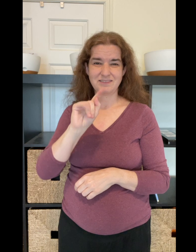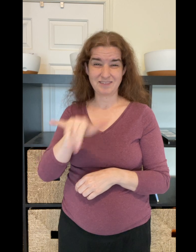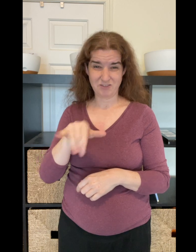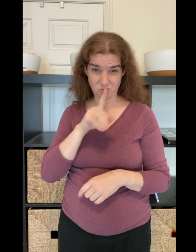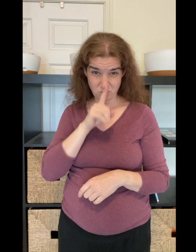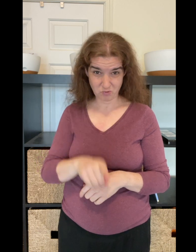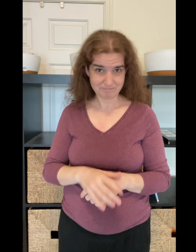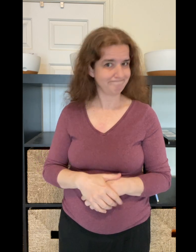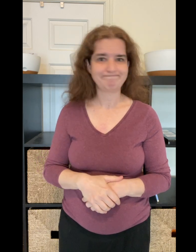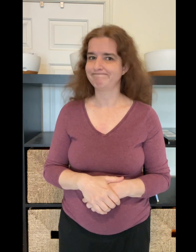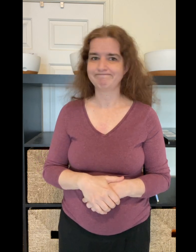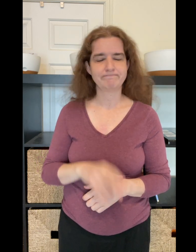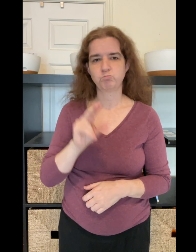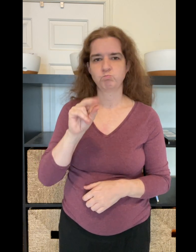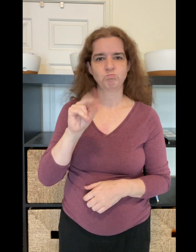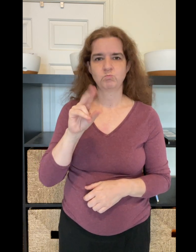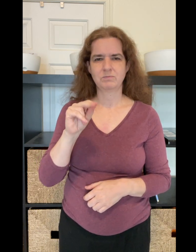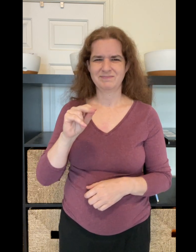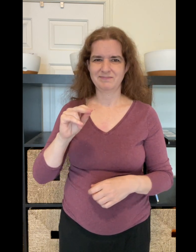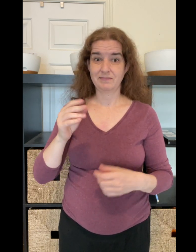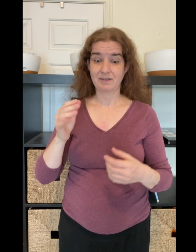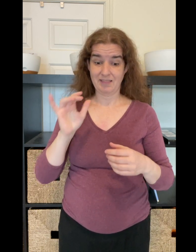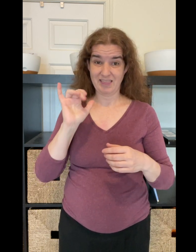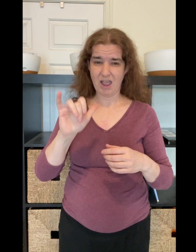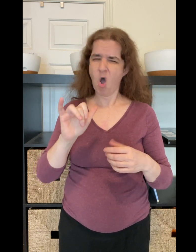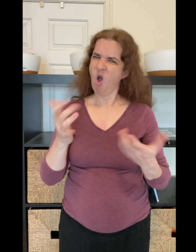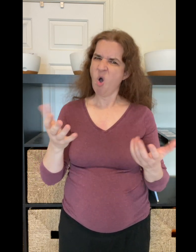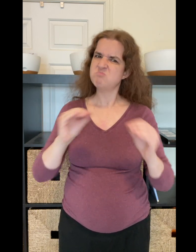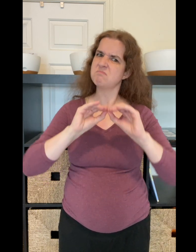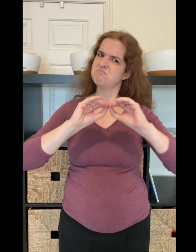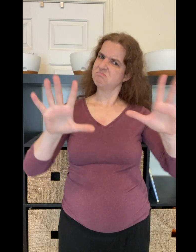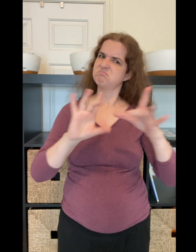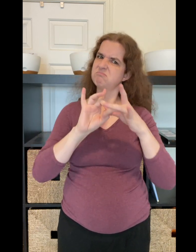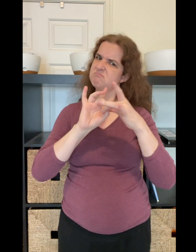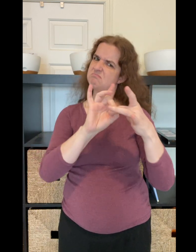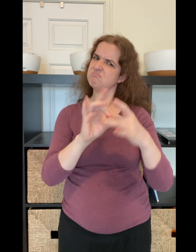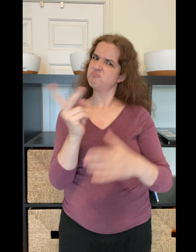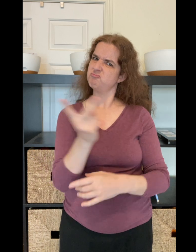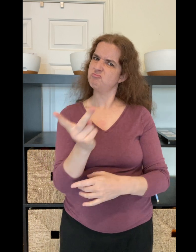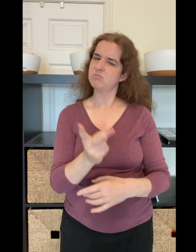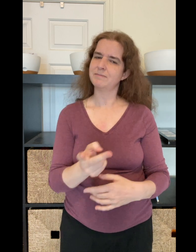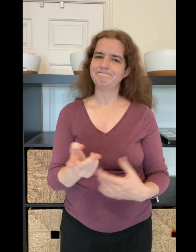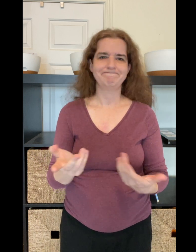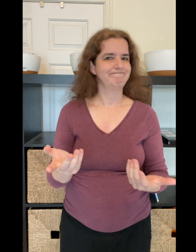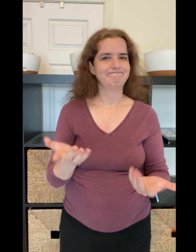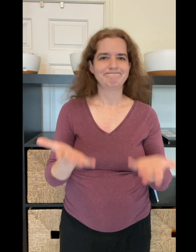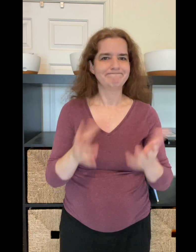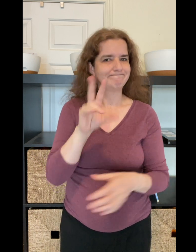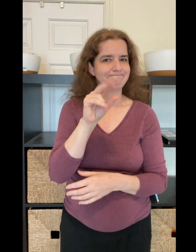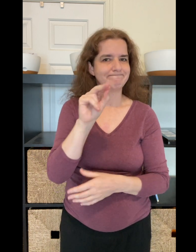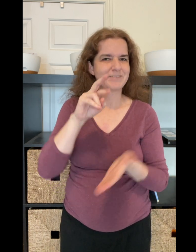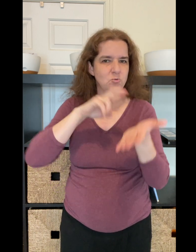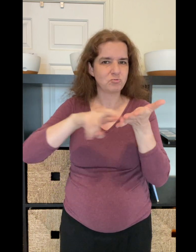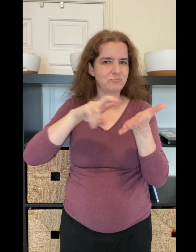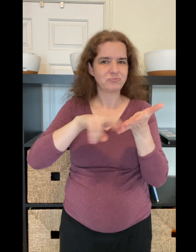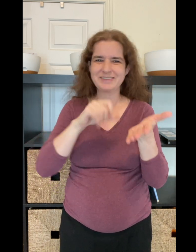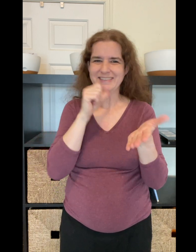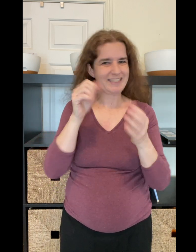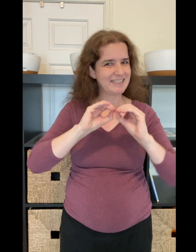does that mean it's hopeless? You're definitely going to have obesity? They're obviously related, those two,